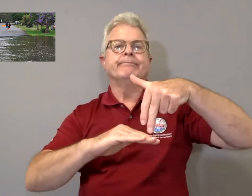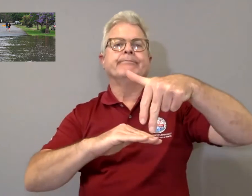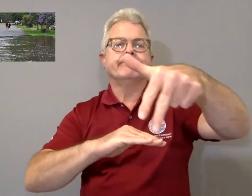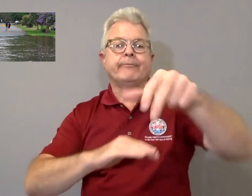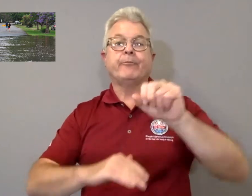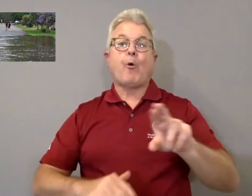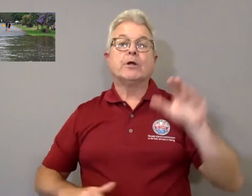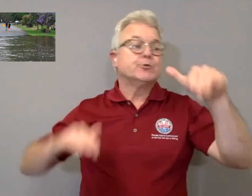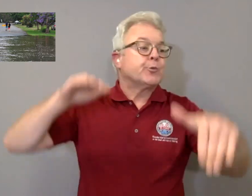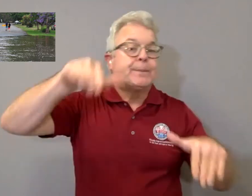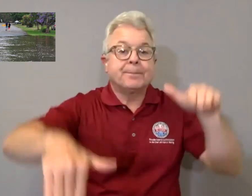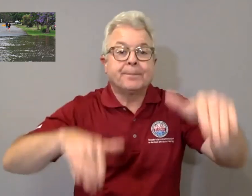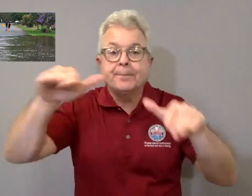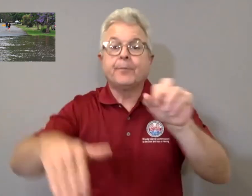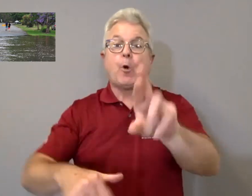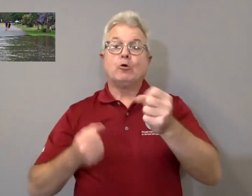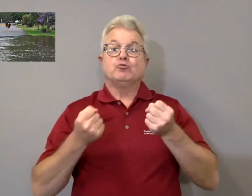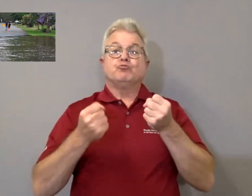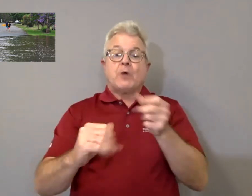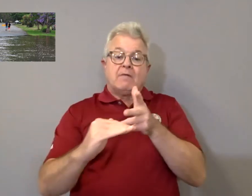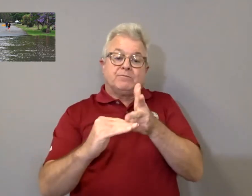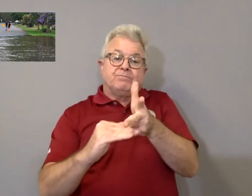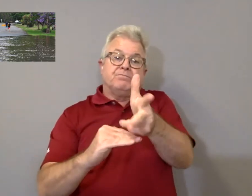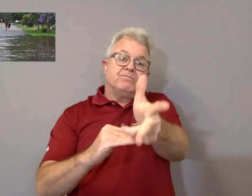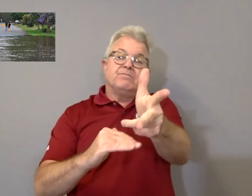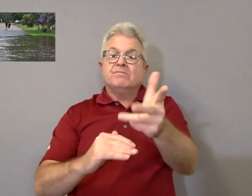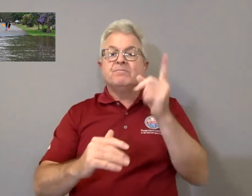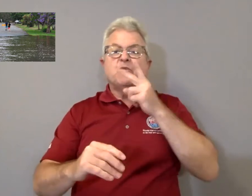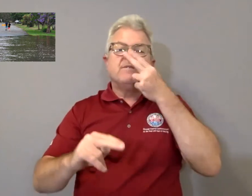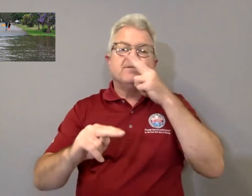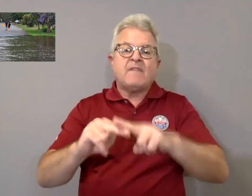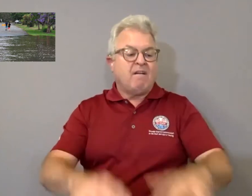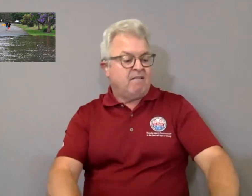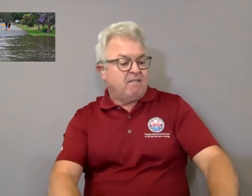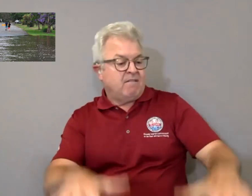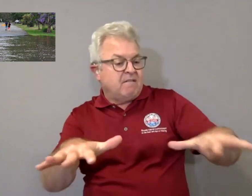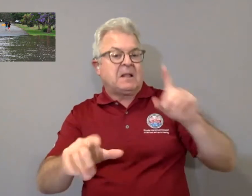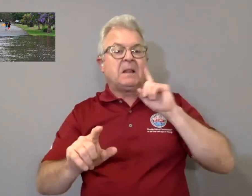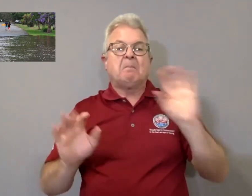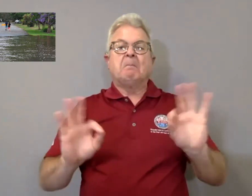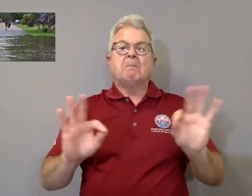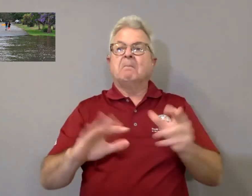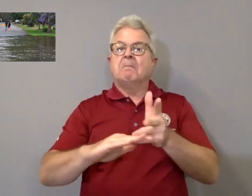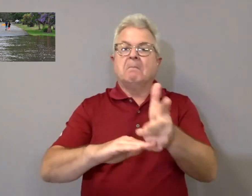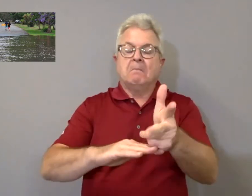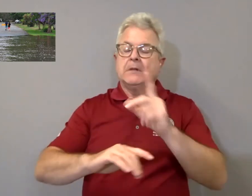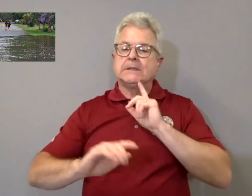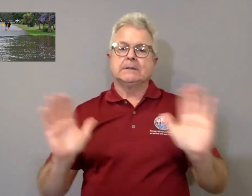not to try to walk or swim or drive just for